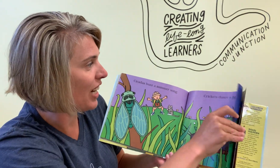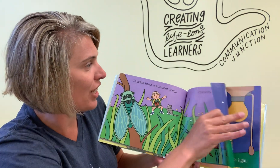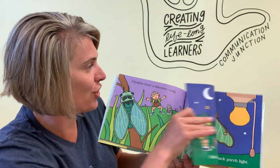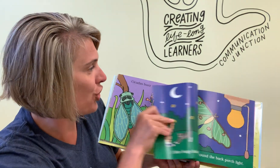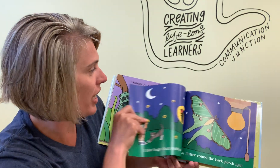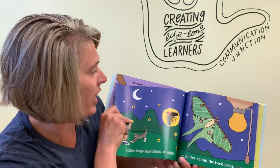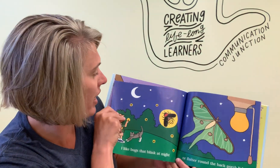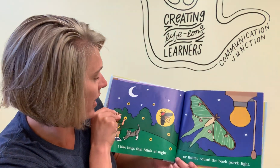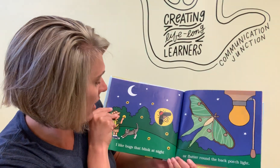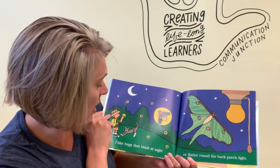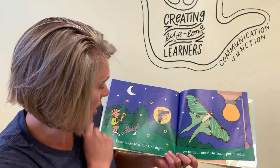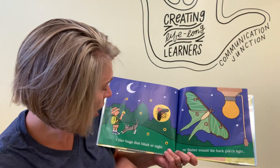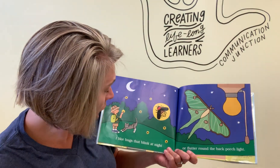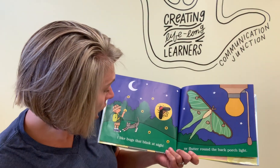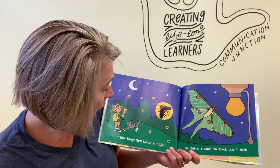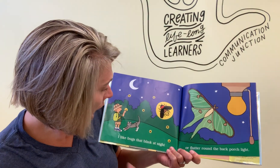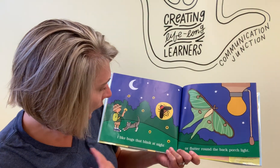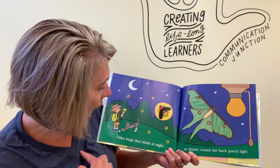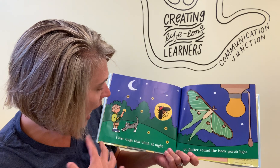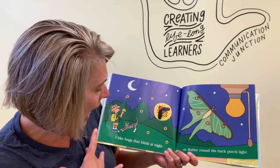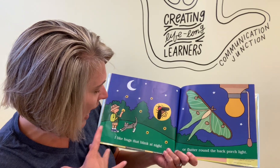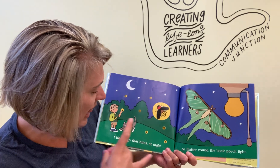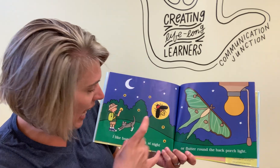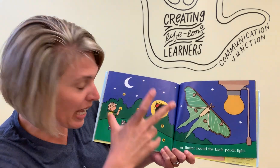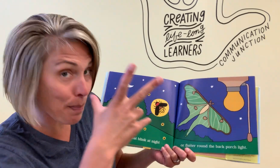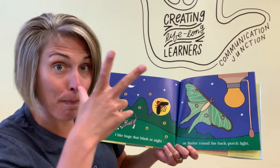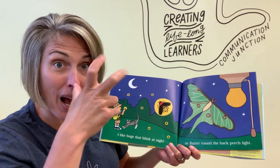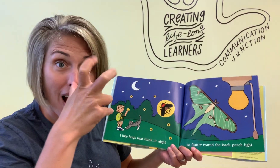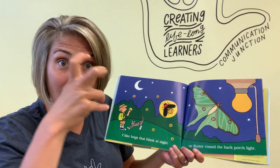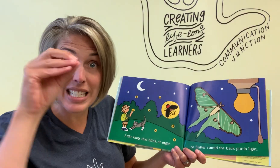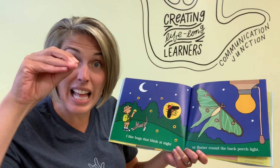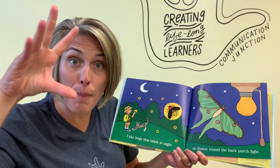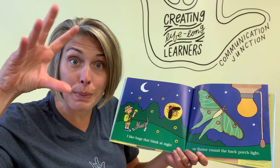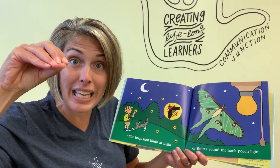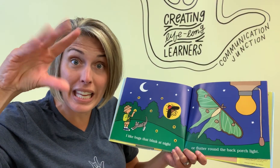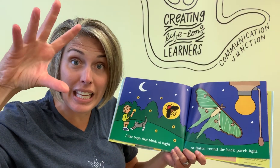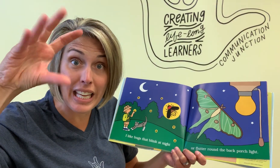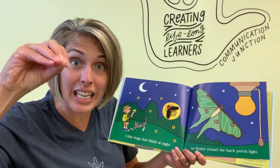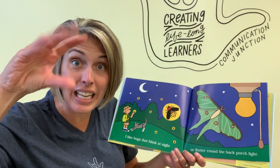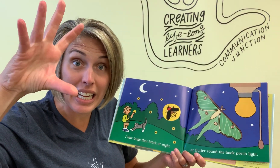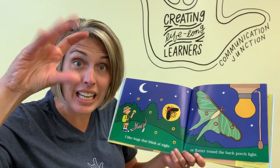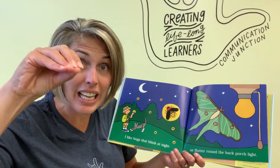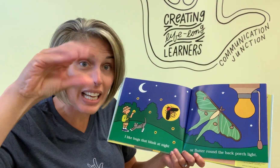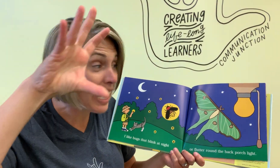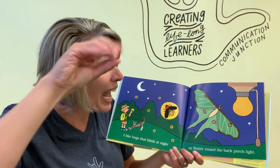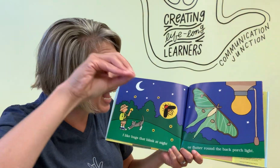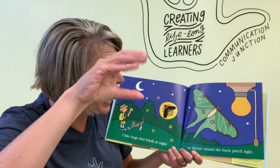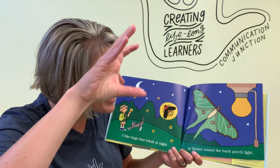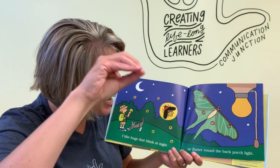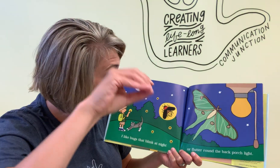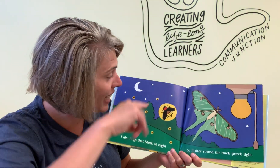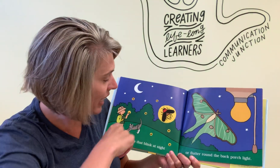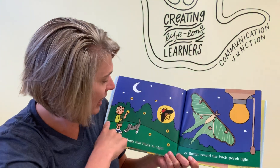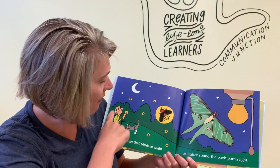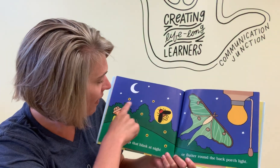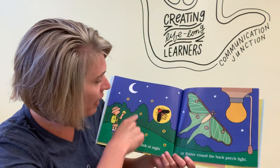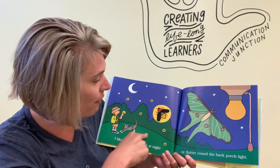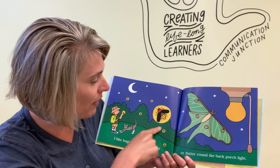a jig. I like bugs that blink at night, like the